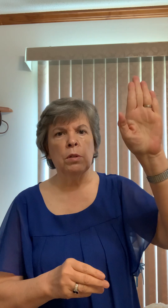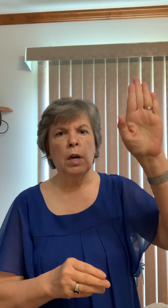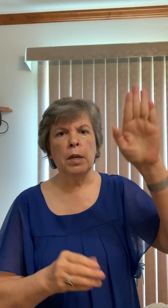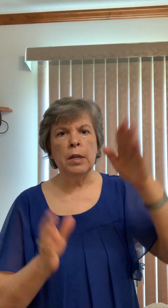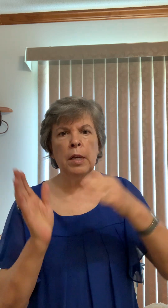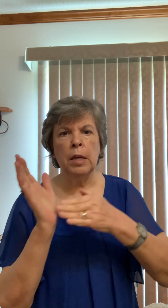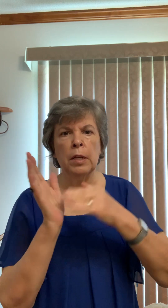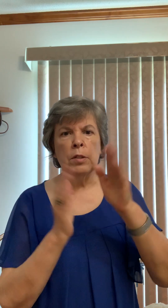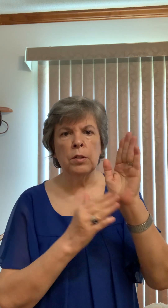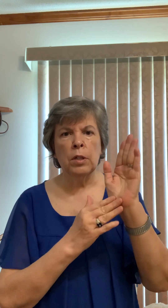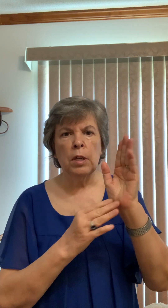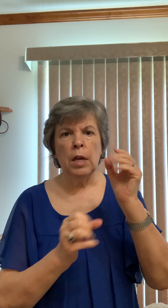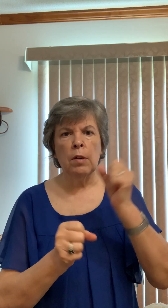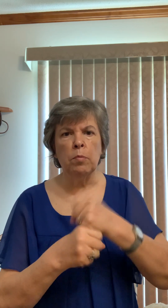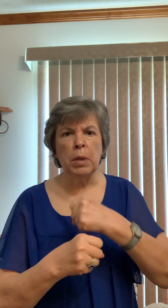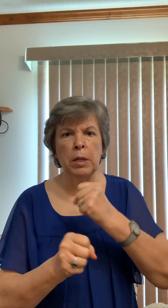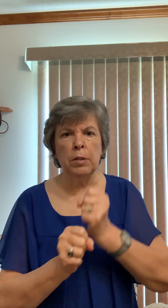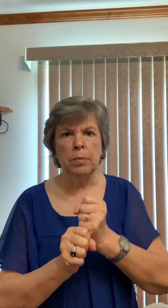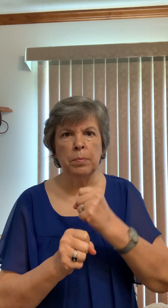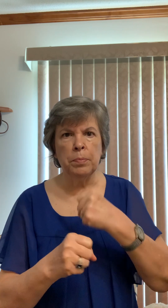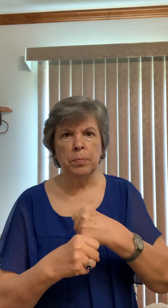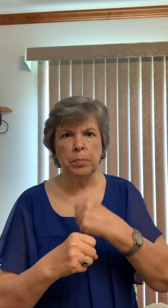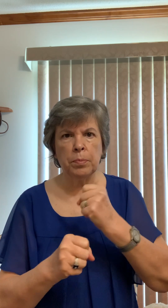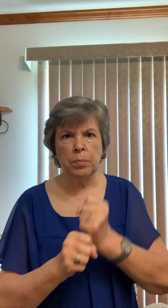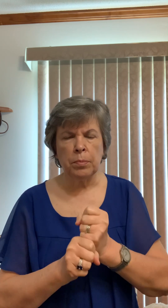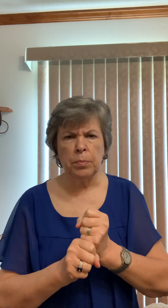Thy hands have made.